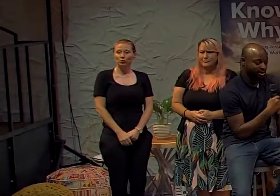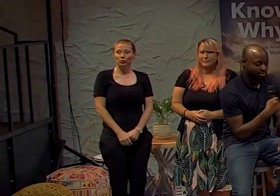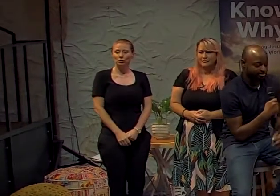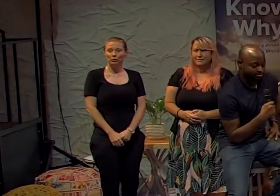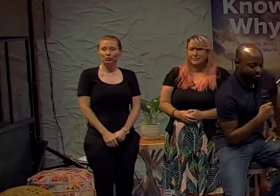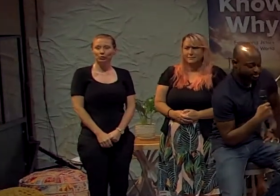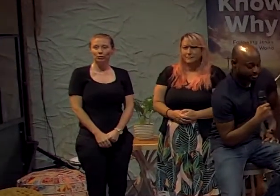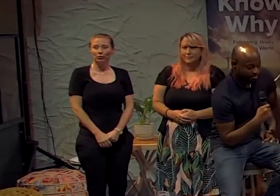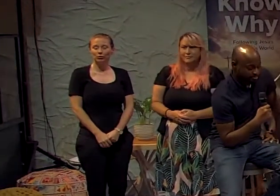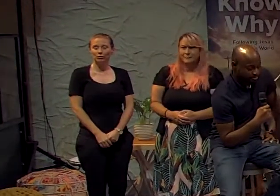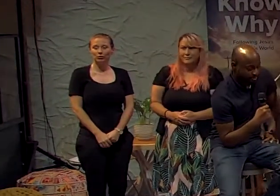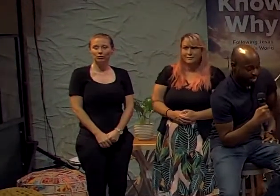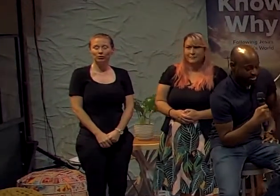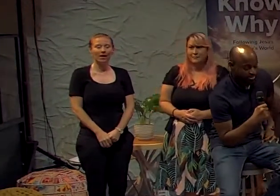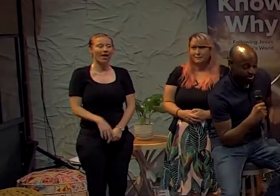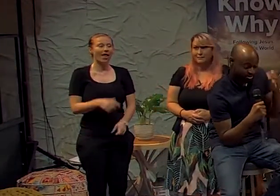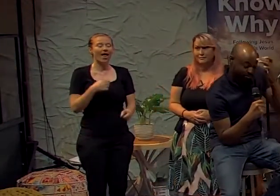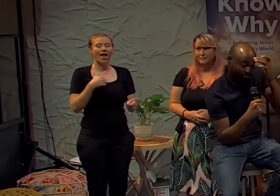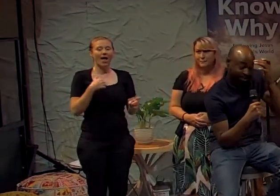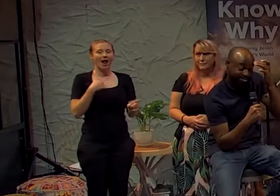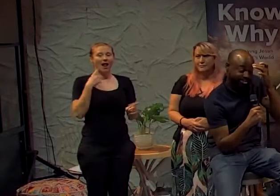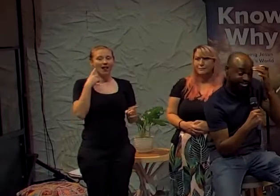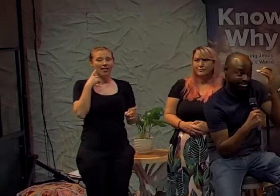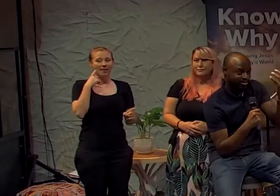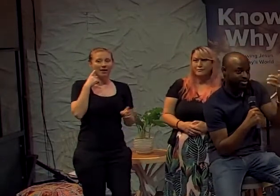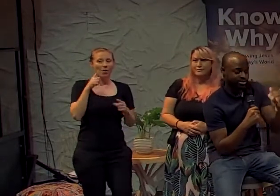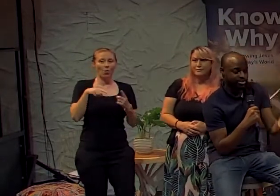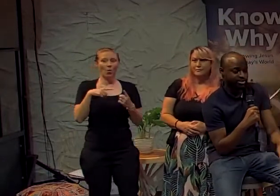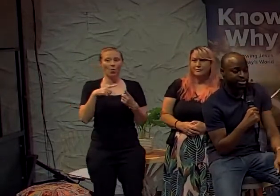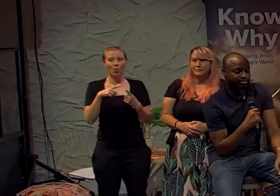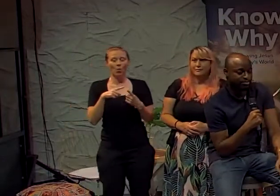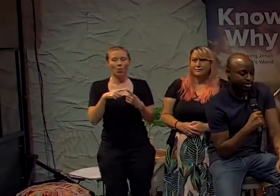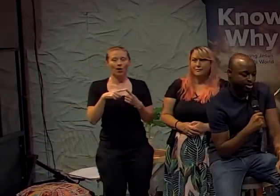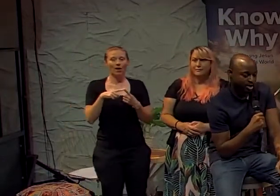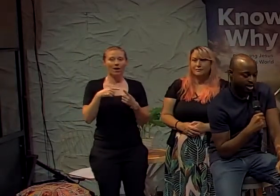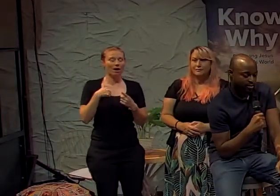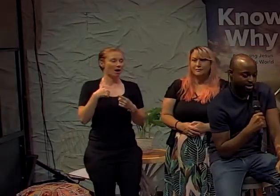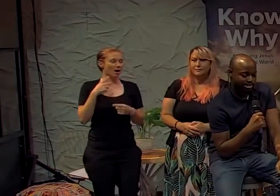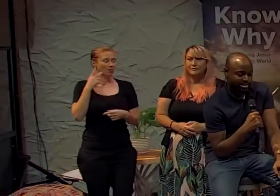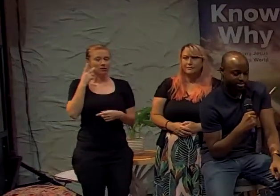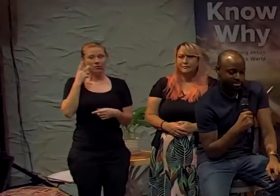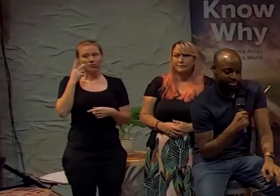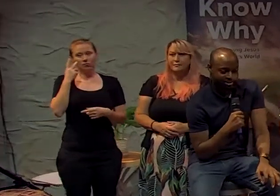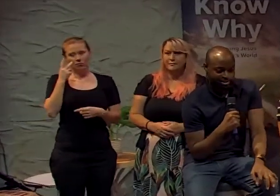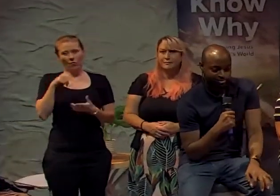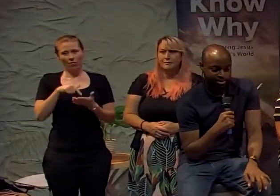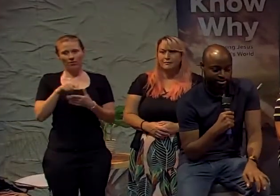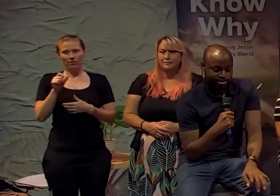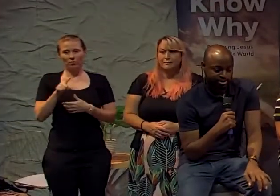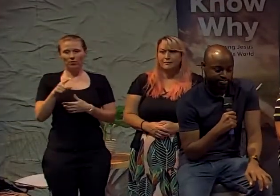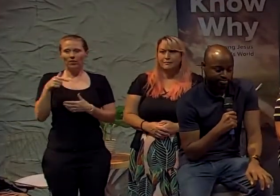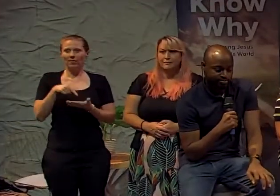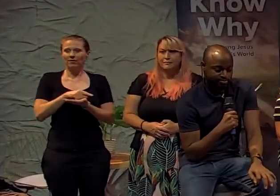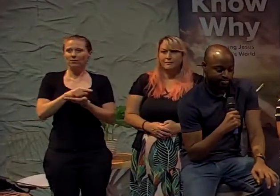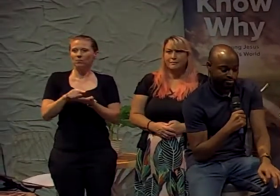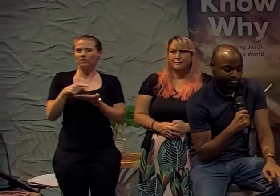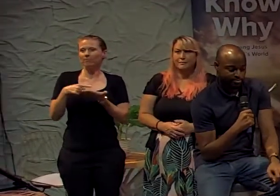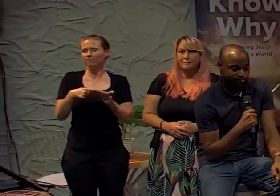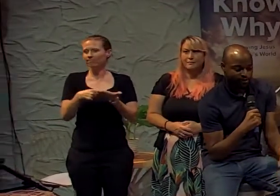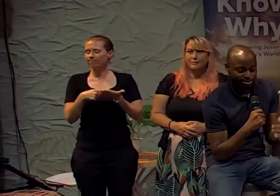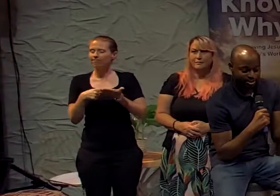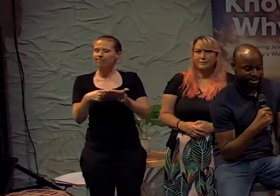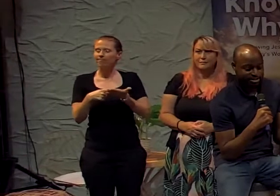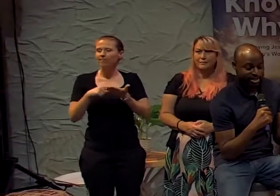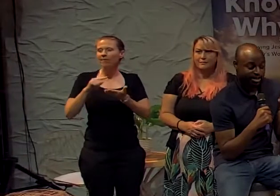Okay, so I think when I saw this as a question, and we were kind of talking about this week,